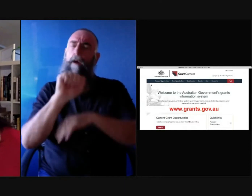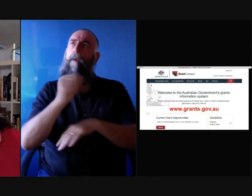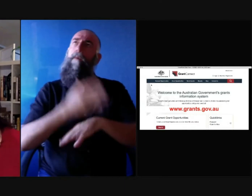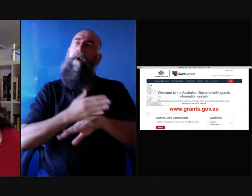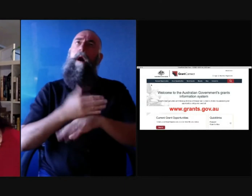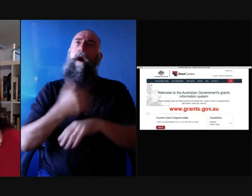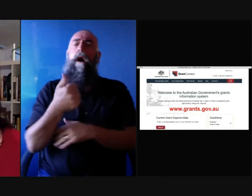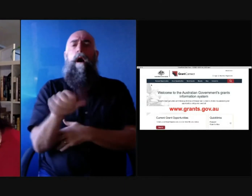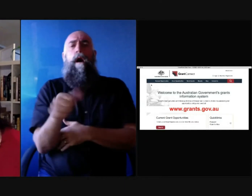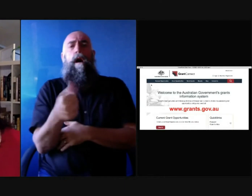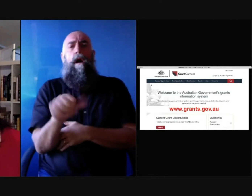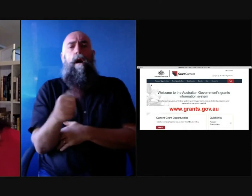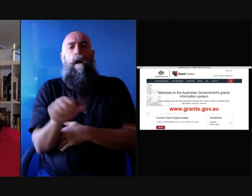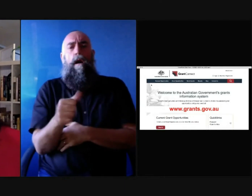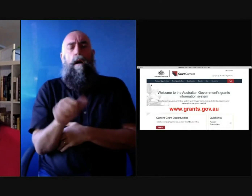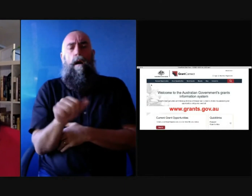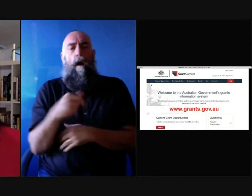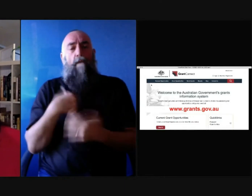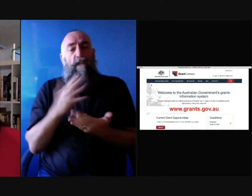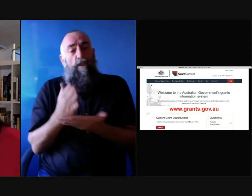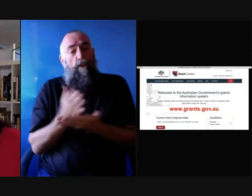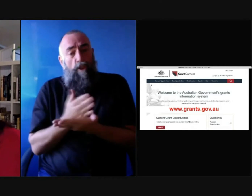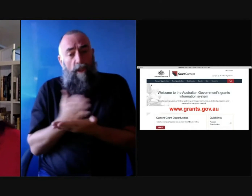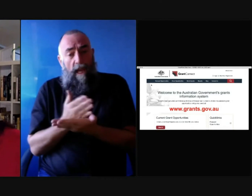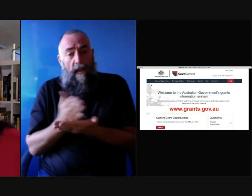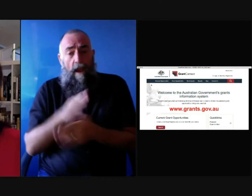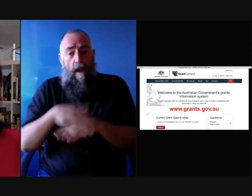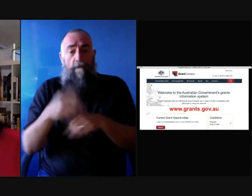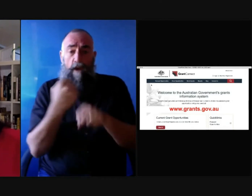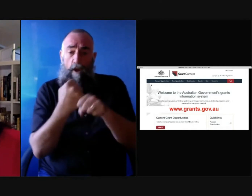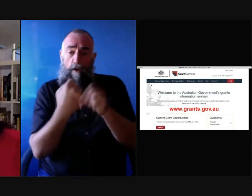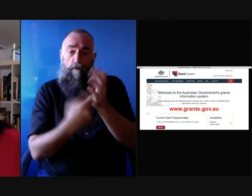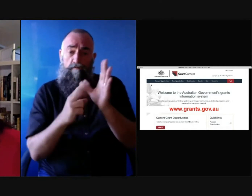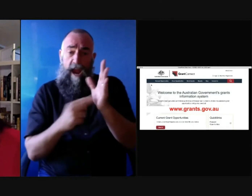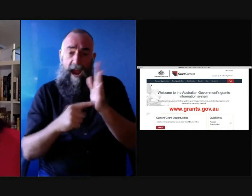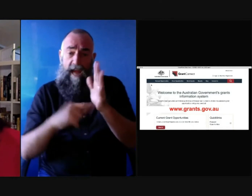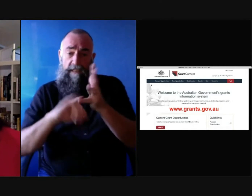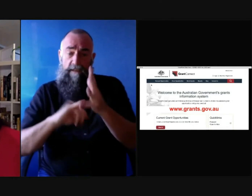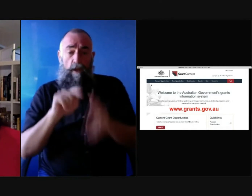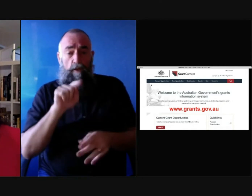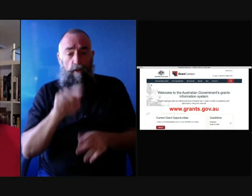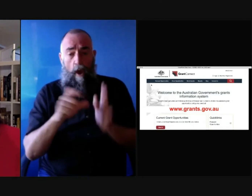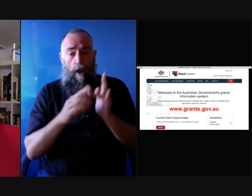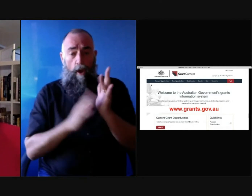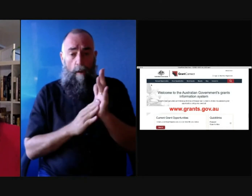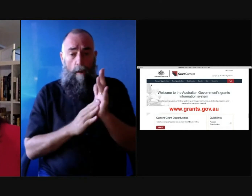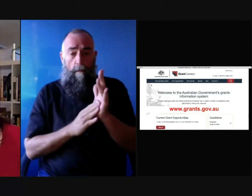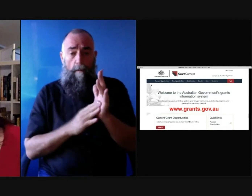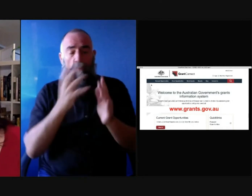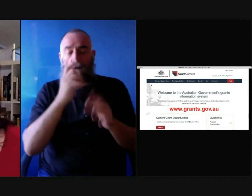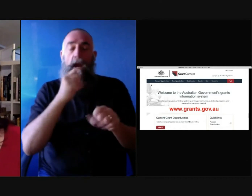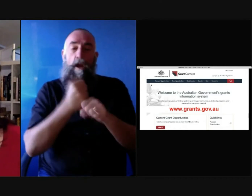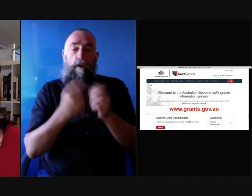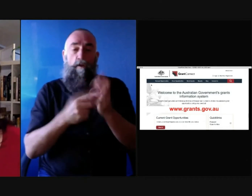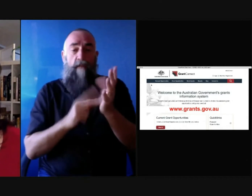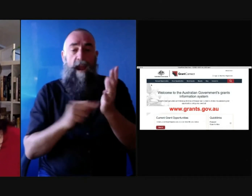with you on the screen grants.gov.au, which is the federal government grant platform.